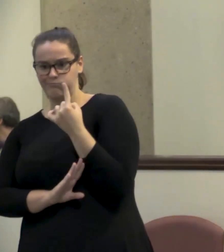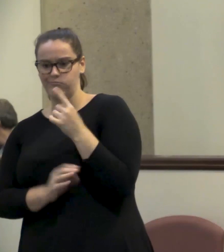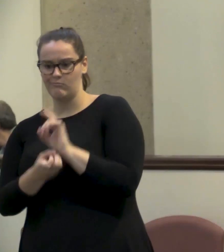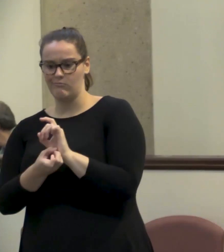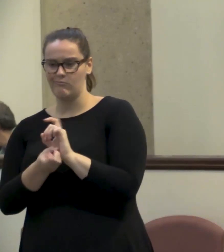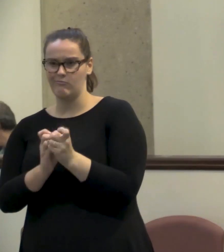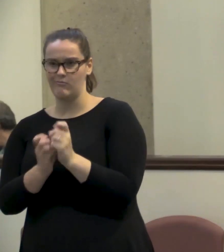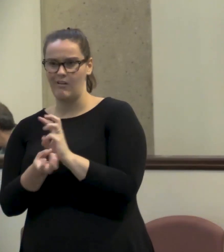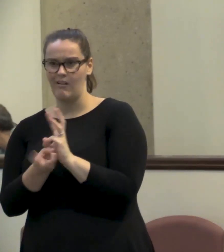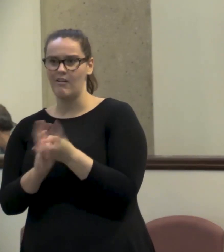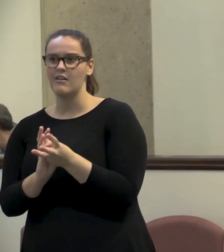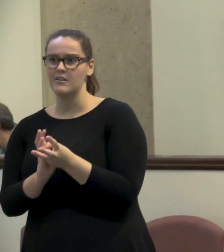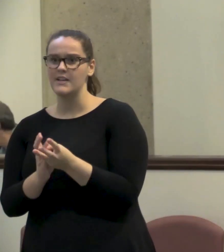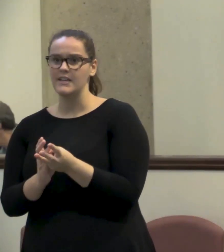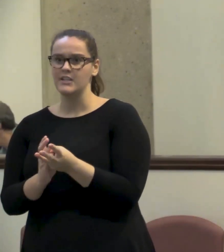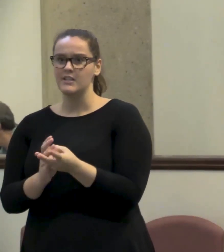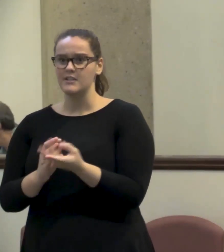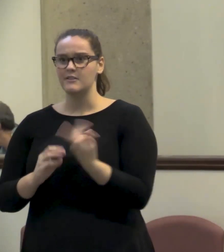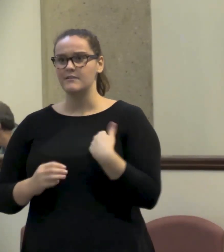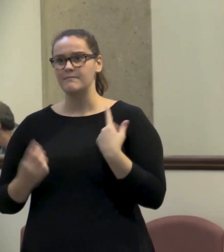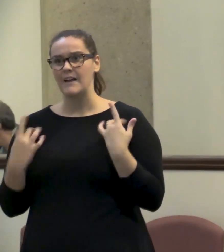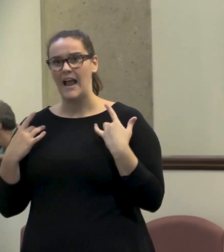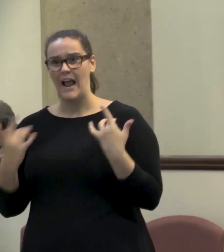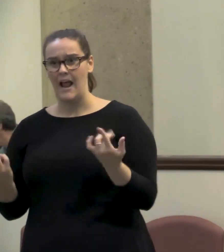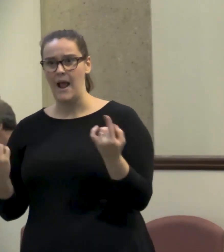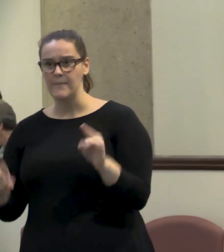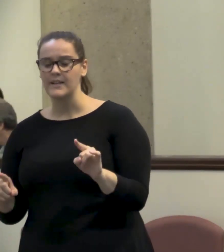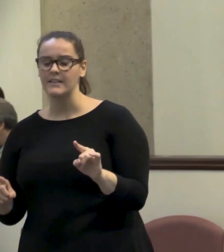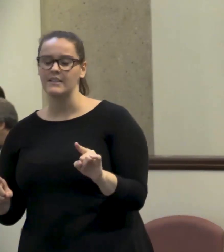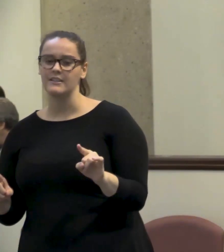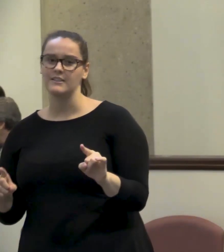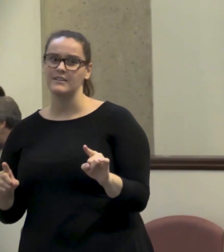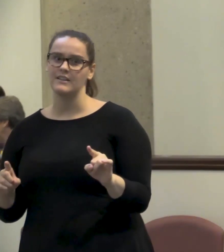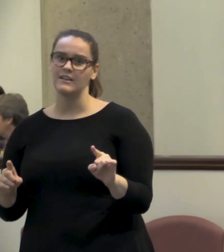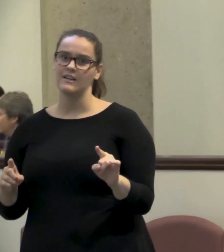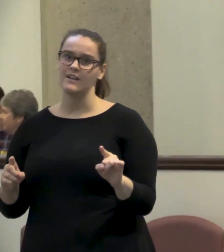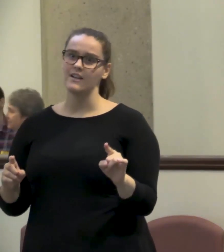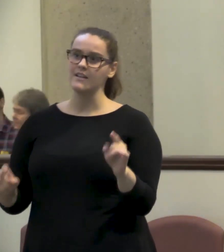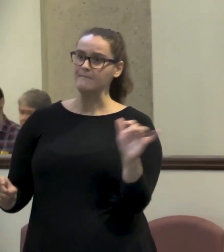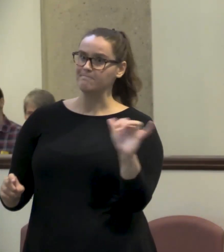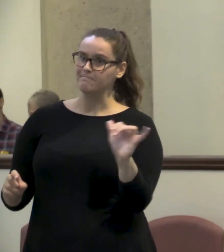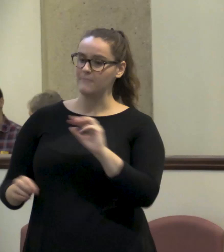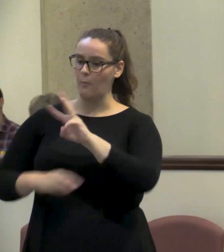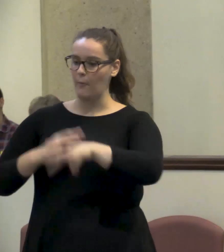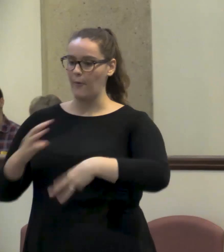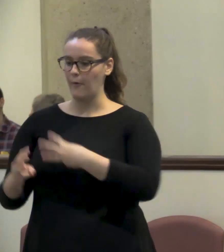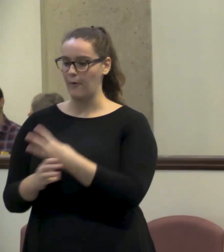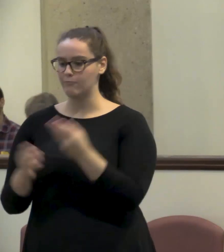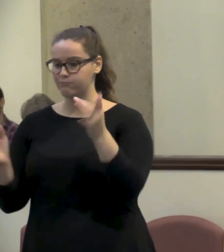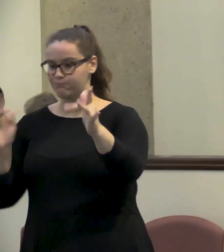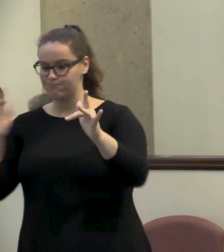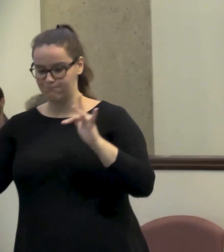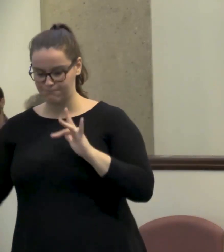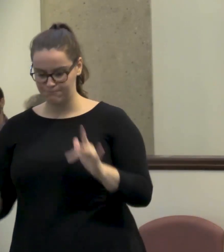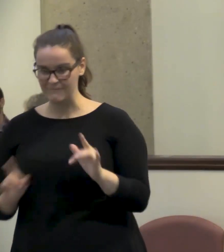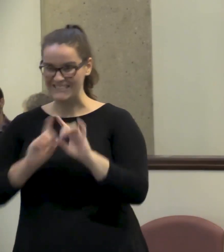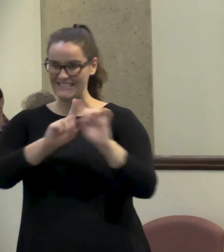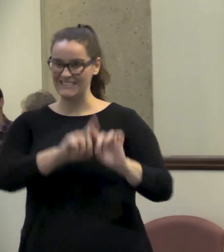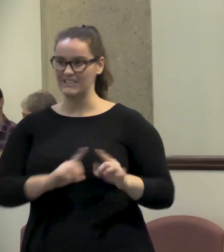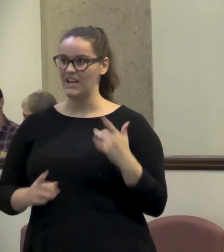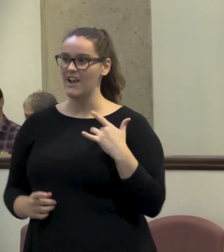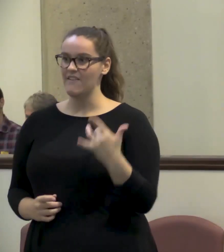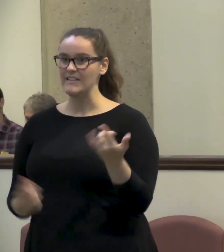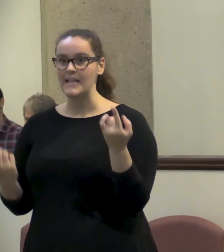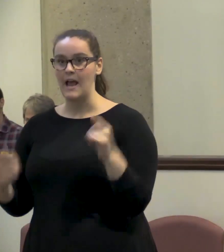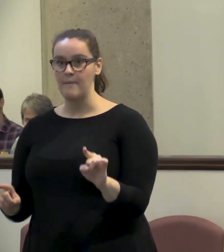may not see it in this room right now, but all across the country, all kinds of folks are leading this, and we need everybody's input. Our next speaker is